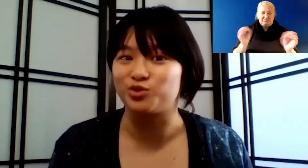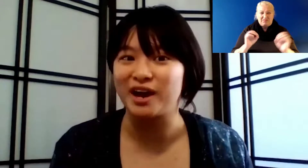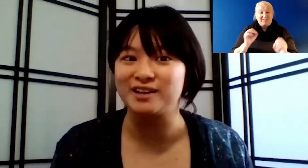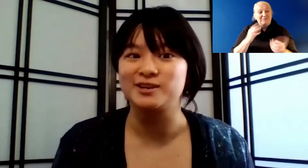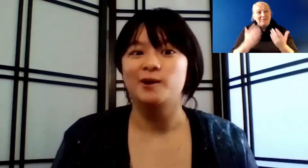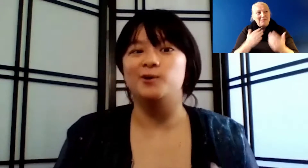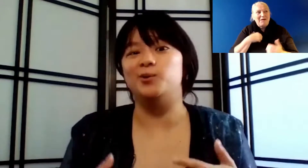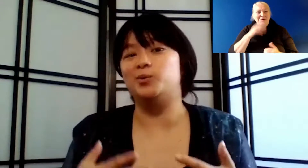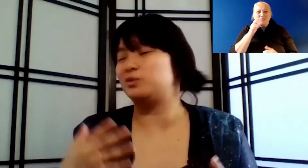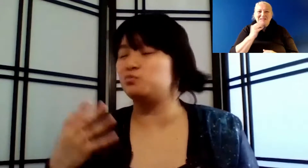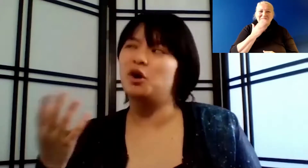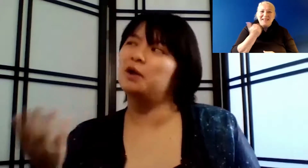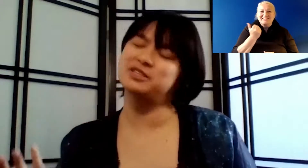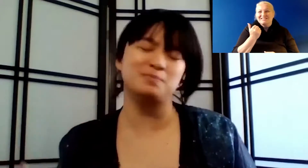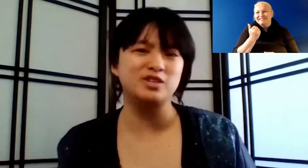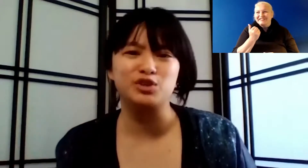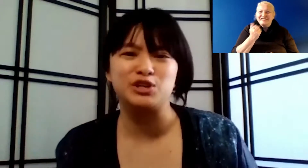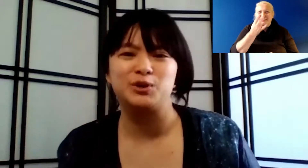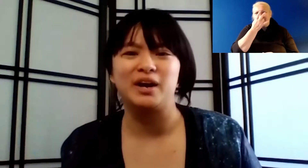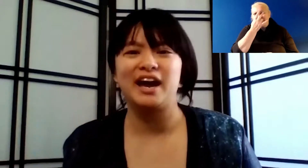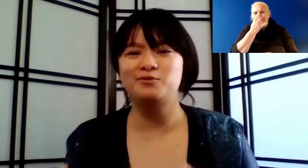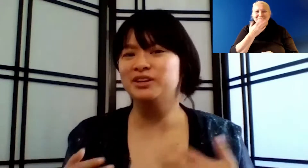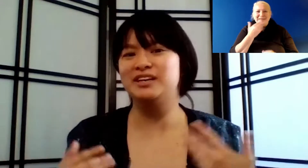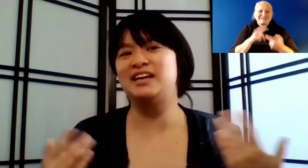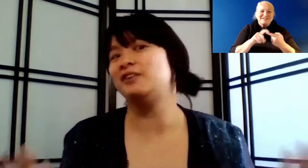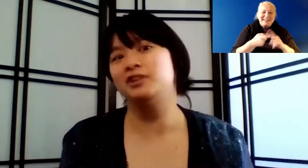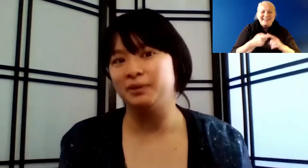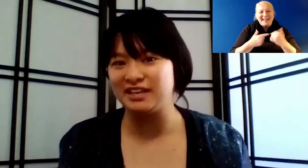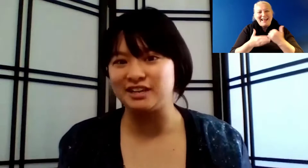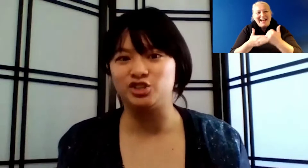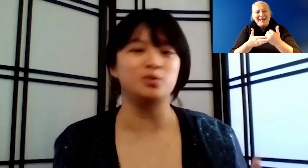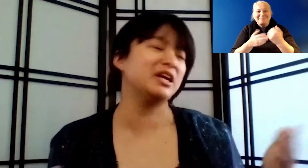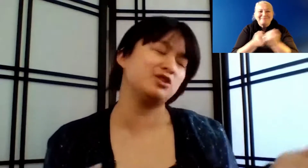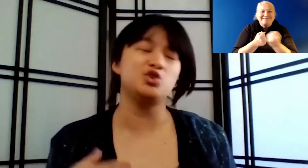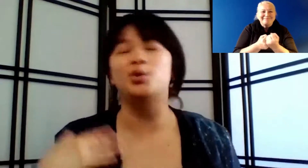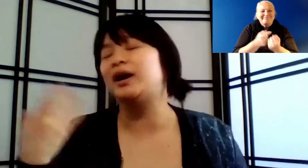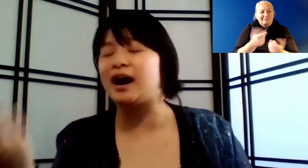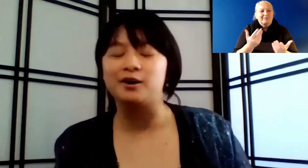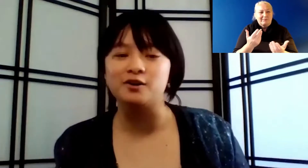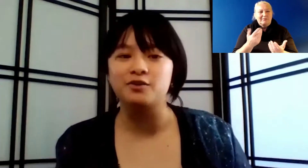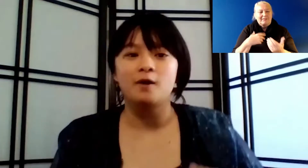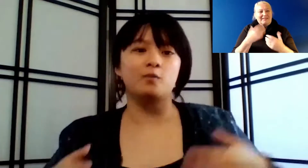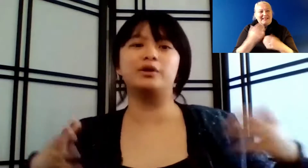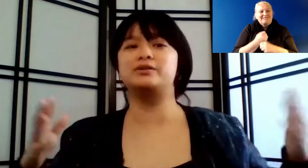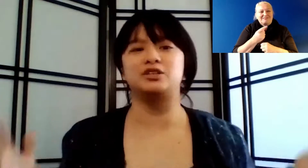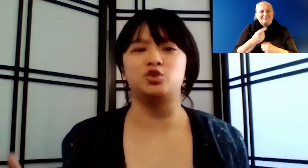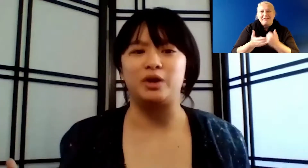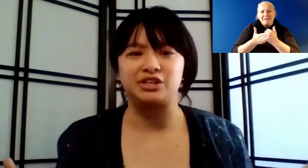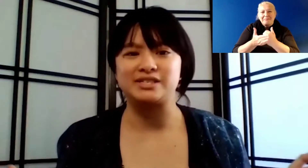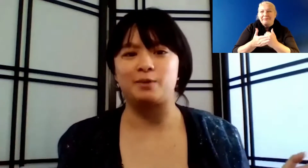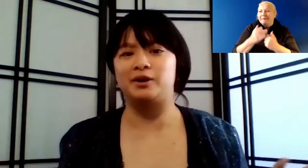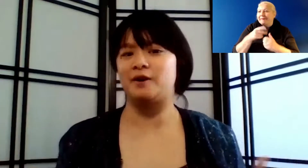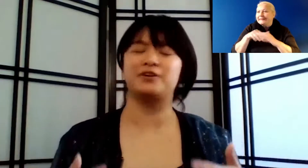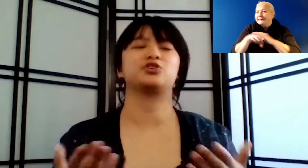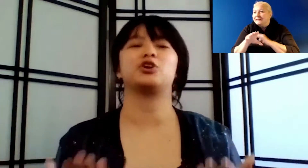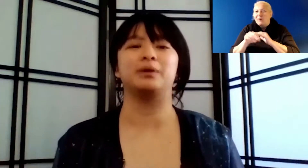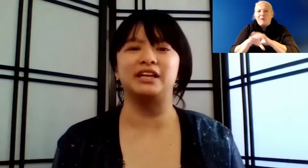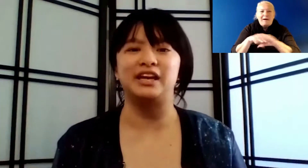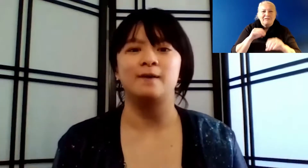friend who would want what's best for you and will inevitably get you into or out of weird situations that would affect your ability to